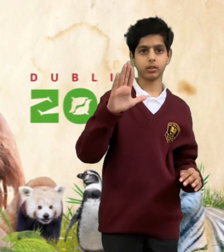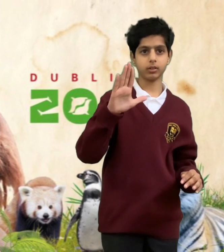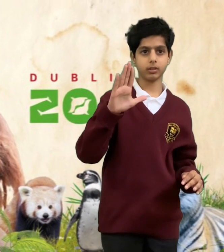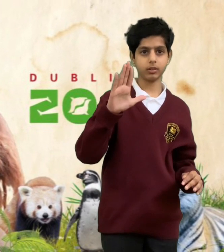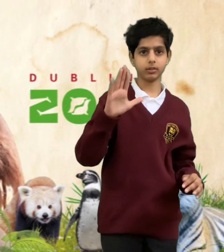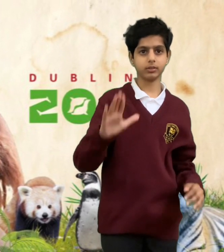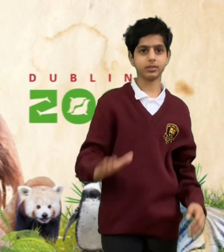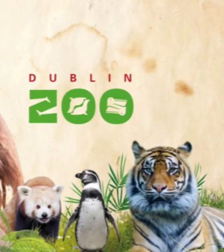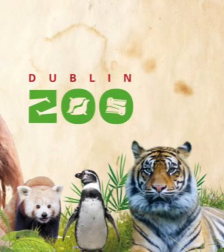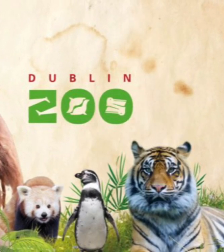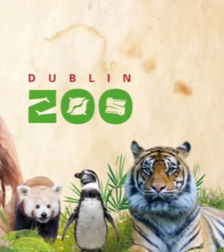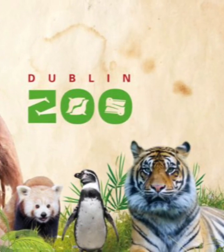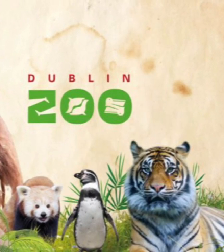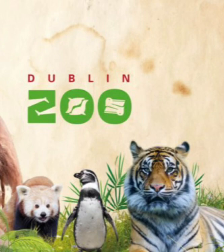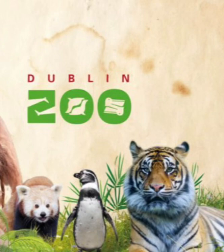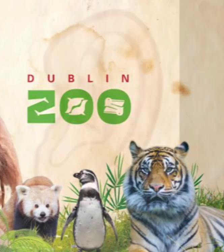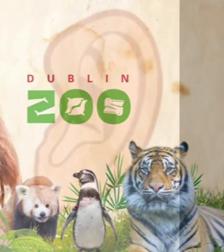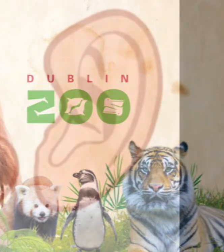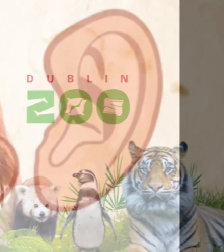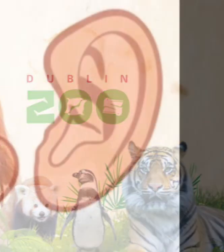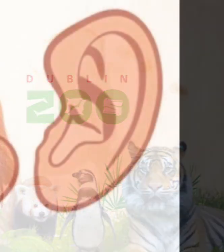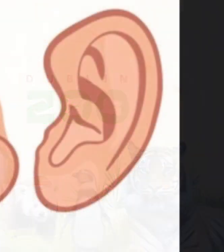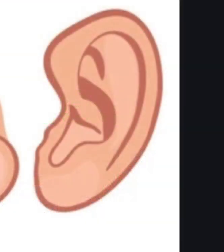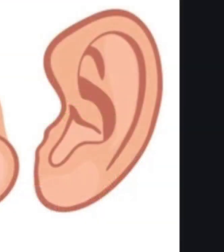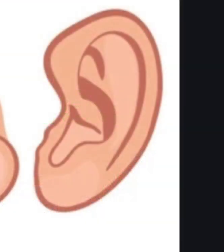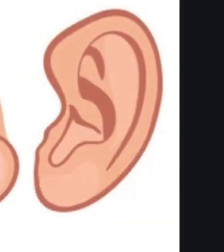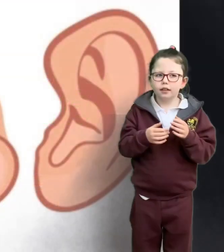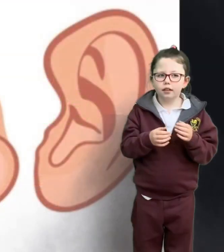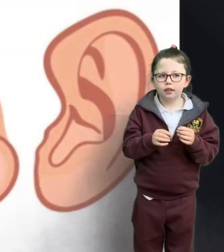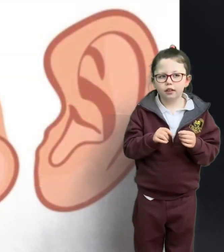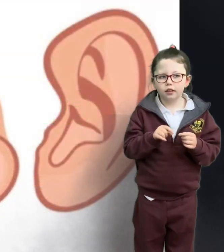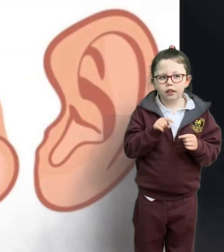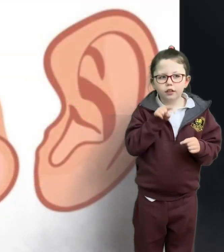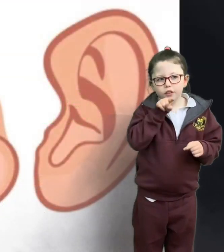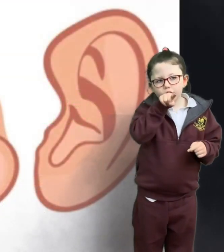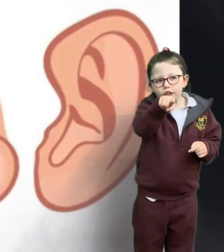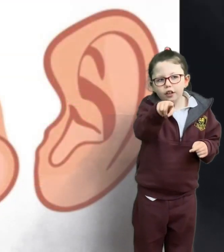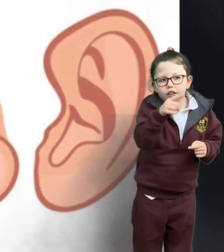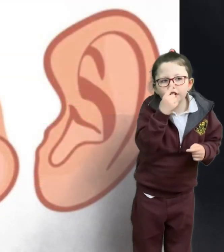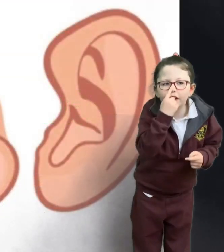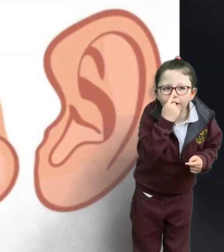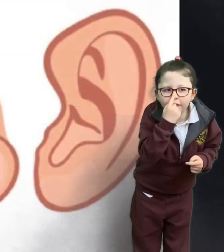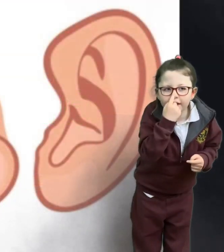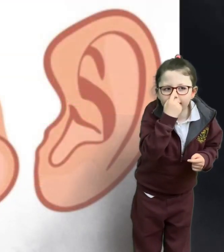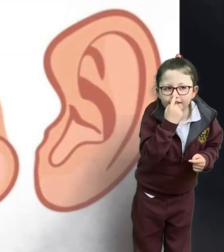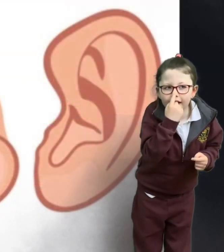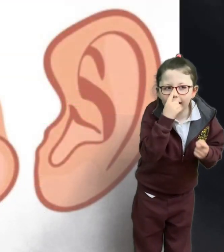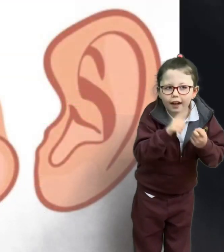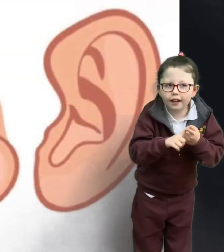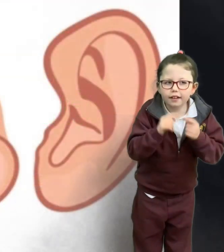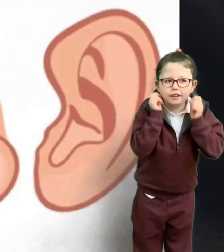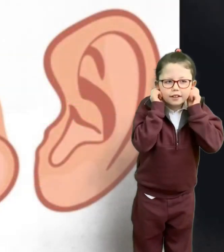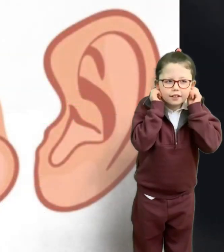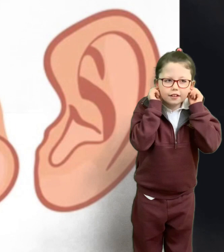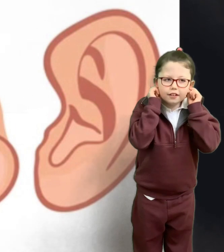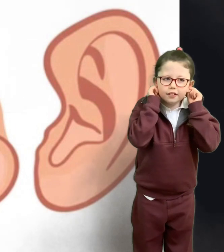your nose and ears